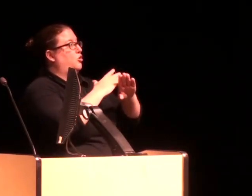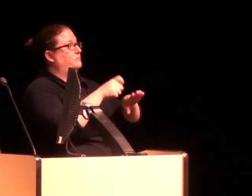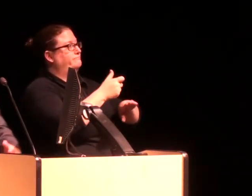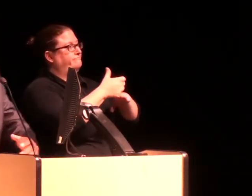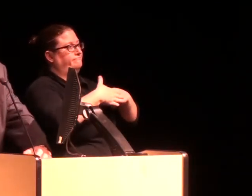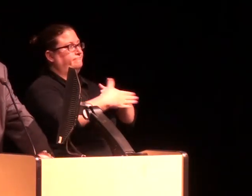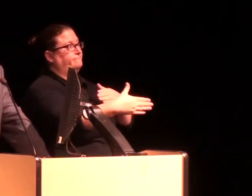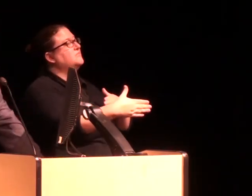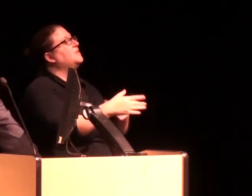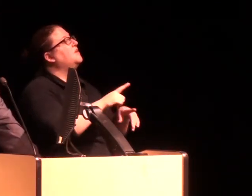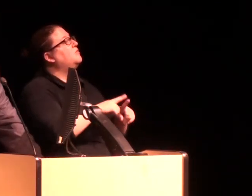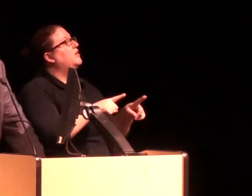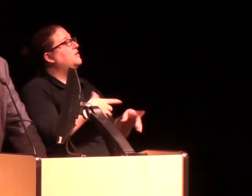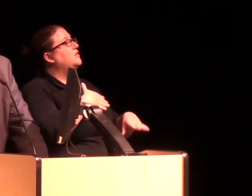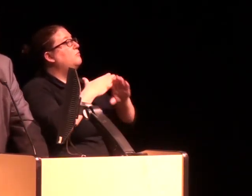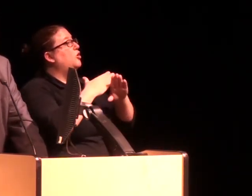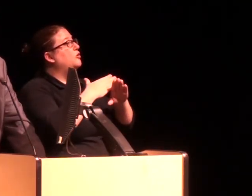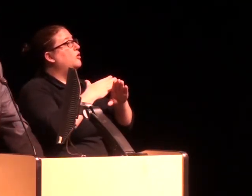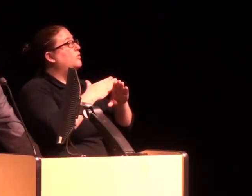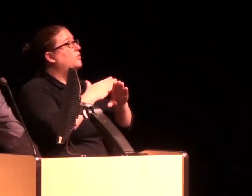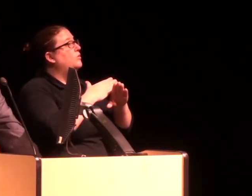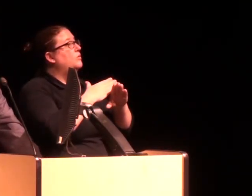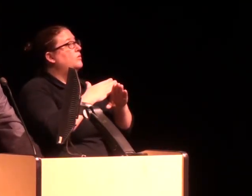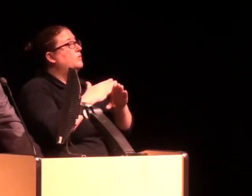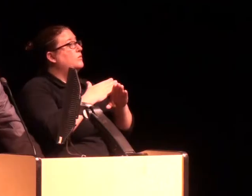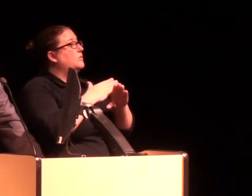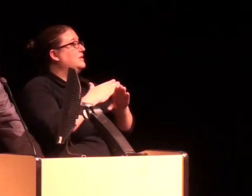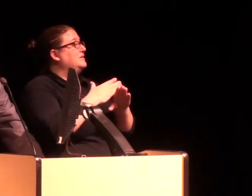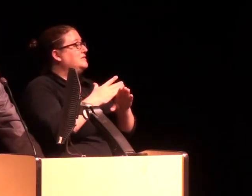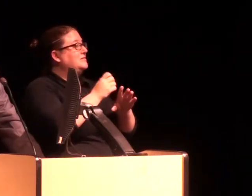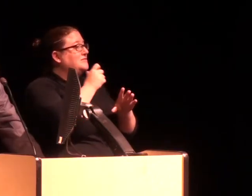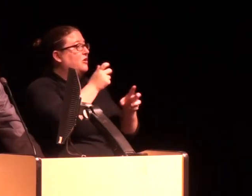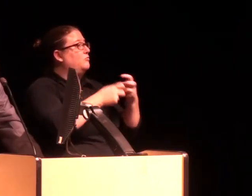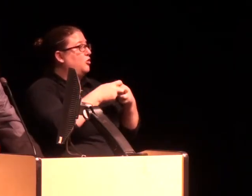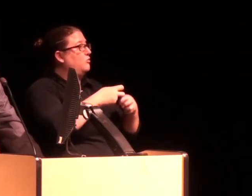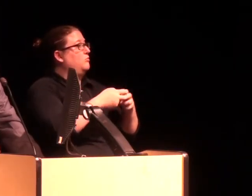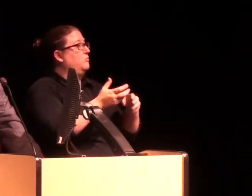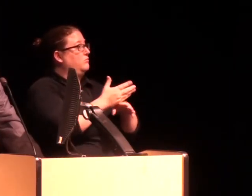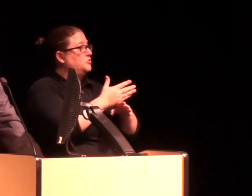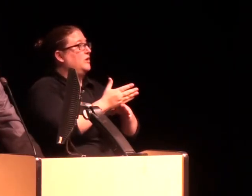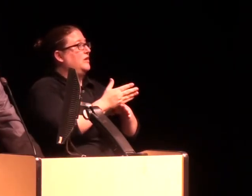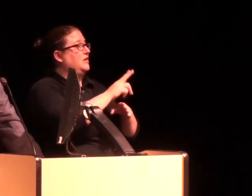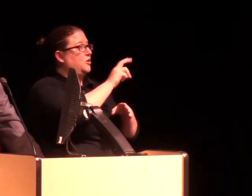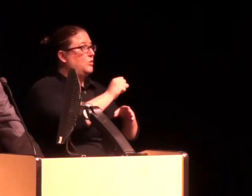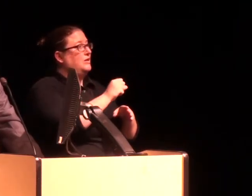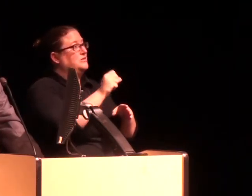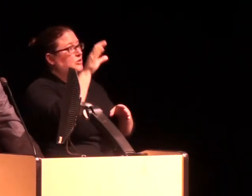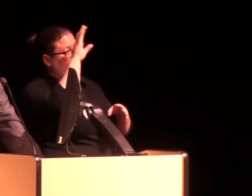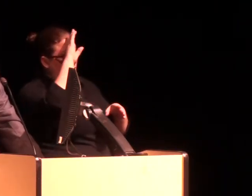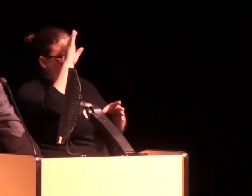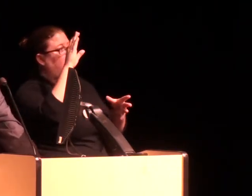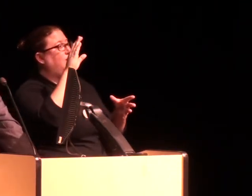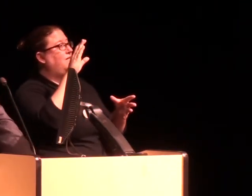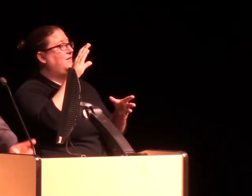after that. But the embargo is no longer a problem between the United States and Cuba. It's no longer a bilateral issue.